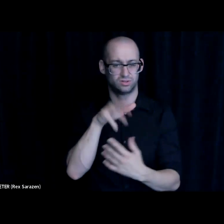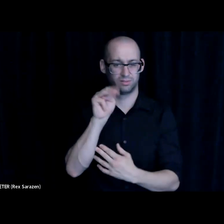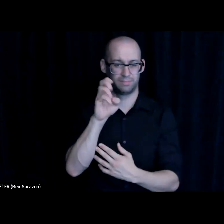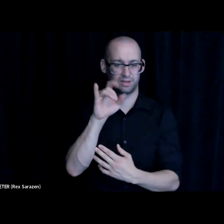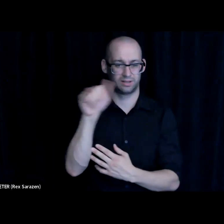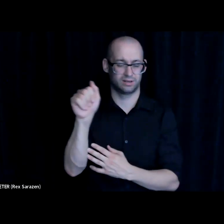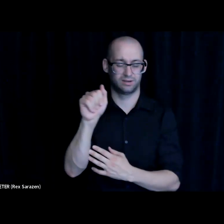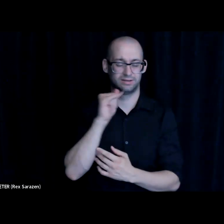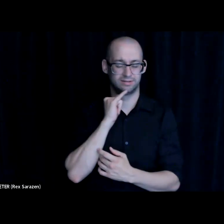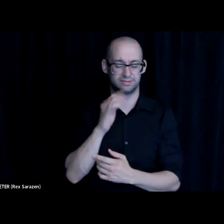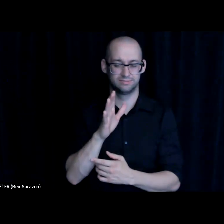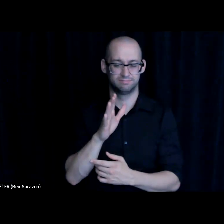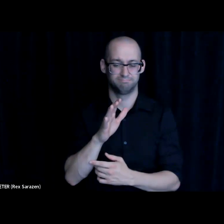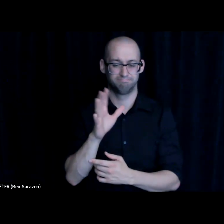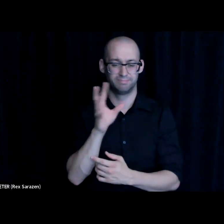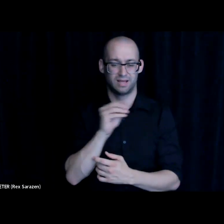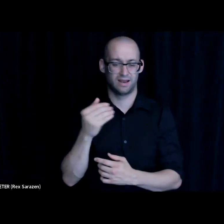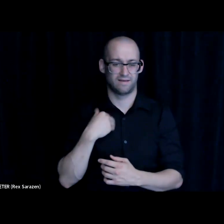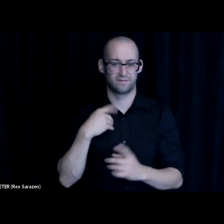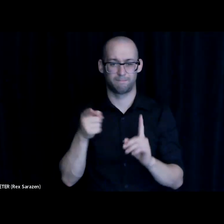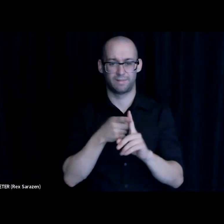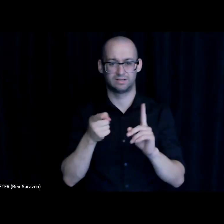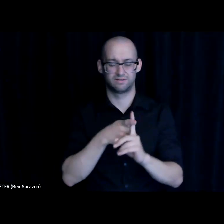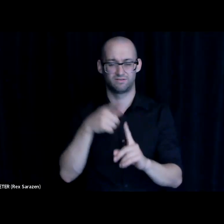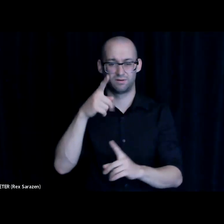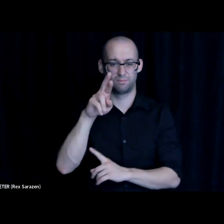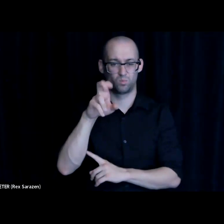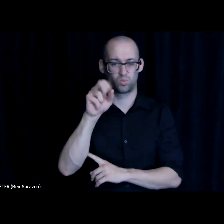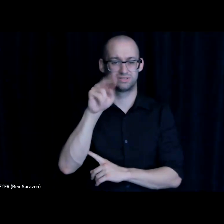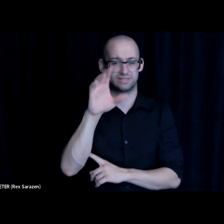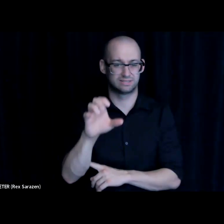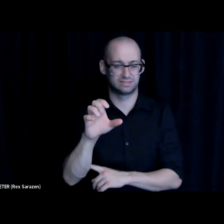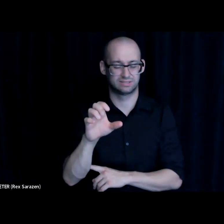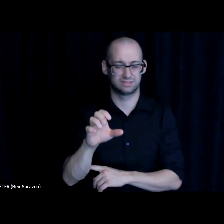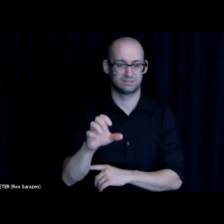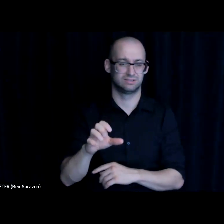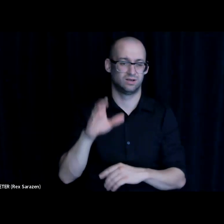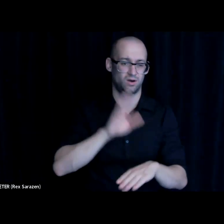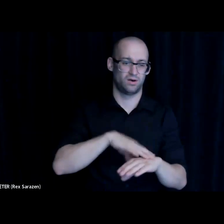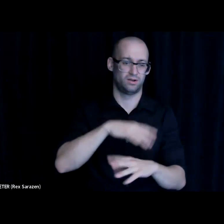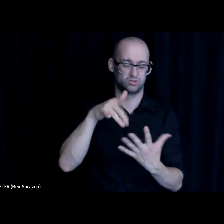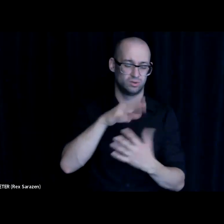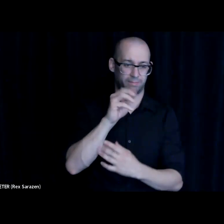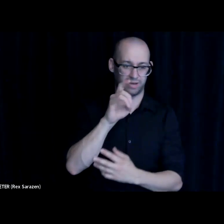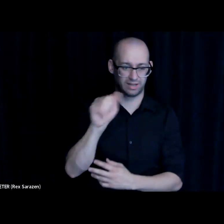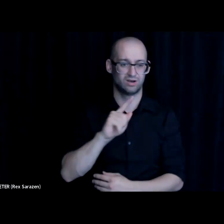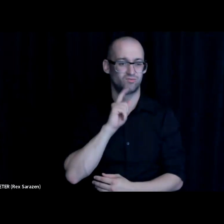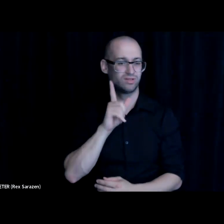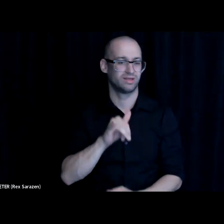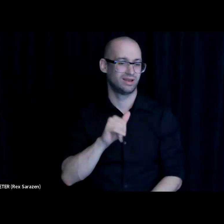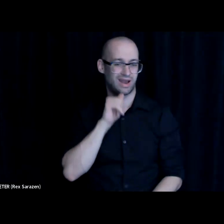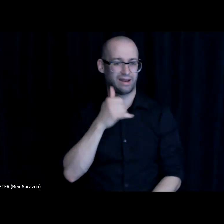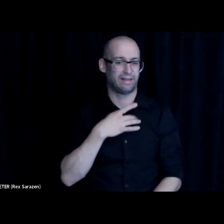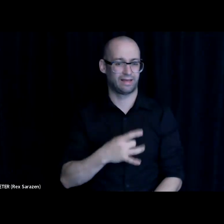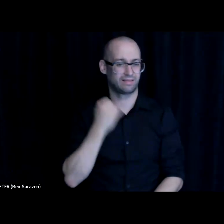media and having a positive presence on social media. They really were not liking the